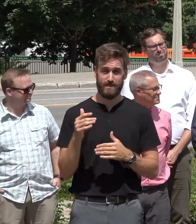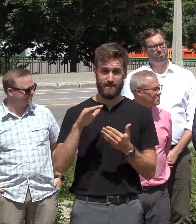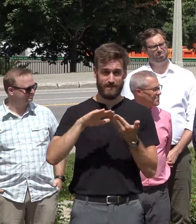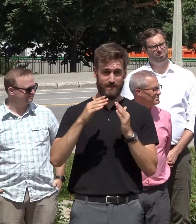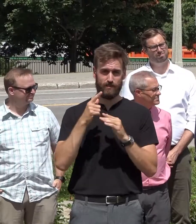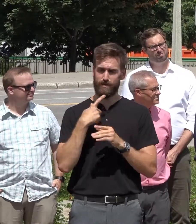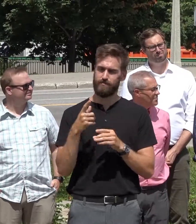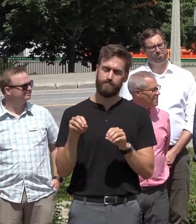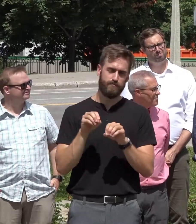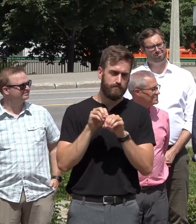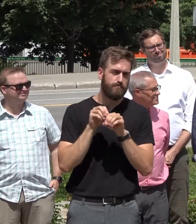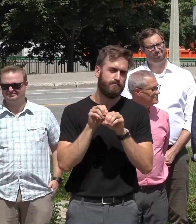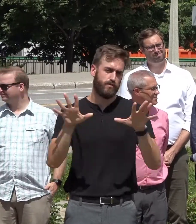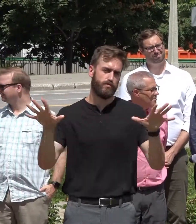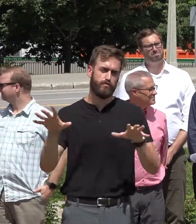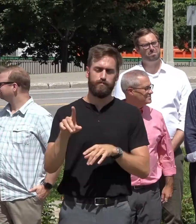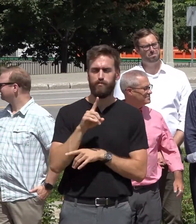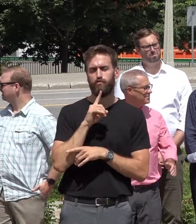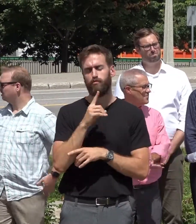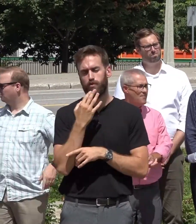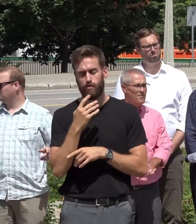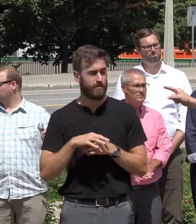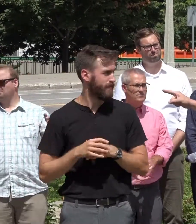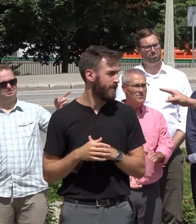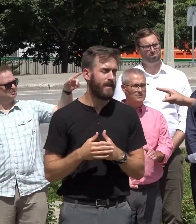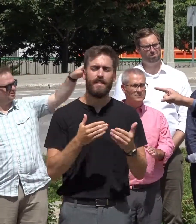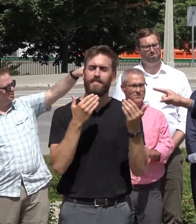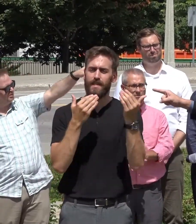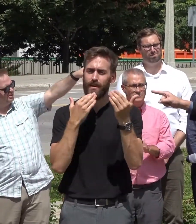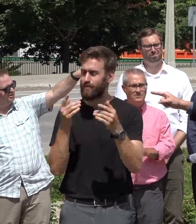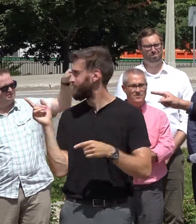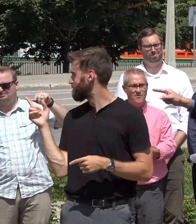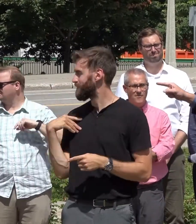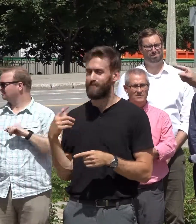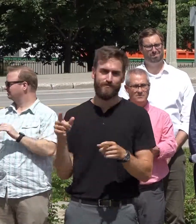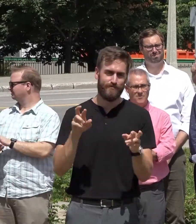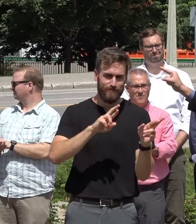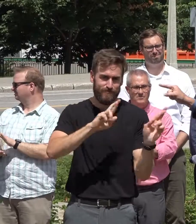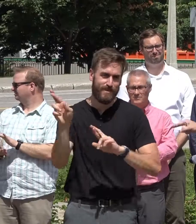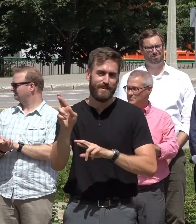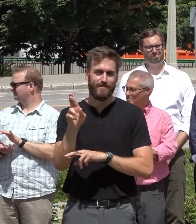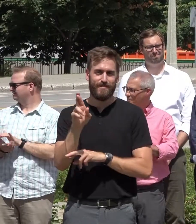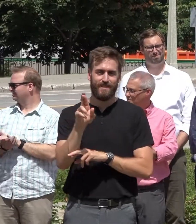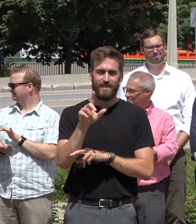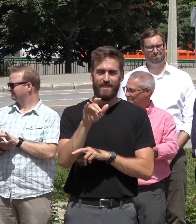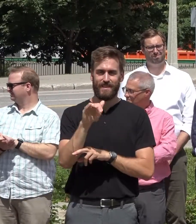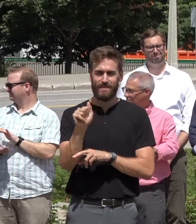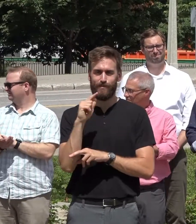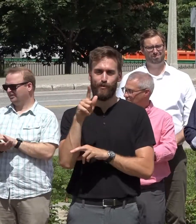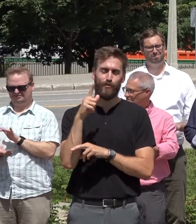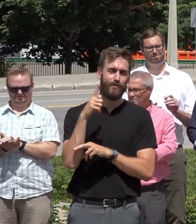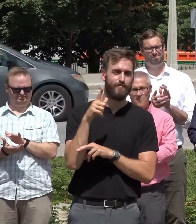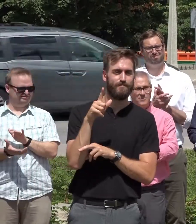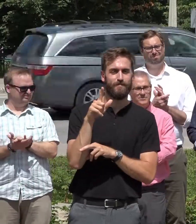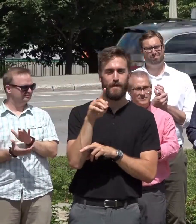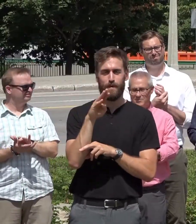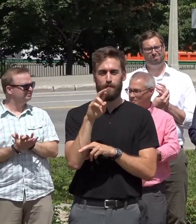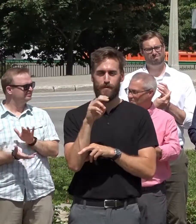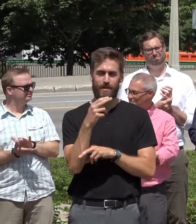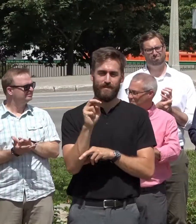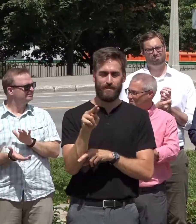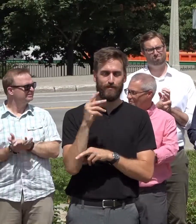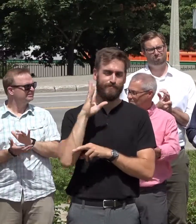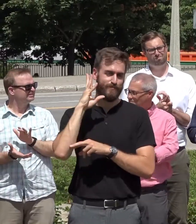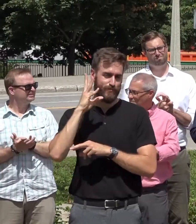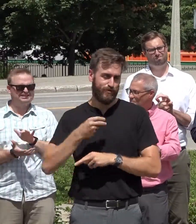through. Thank you so much. And I am so stoked, Lisa, to go to Barhaven for the next drag queen reading. I hope everybody else will